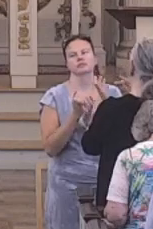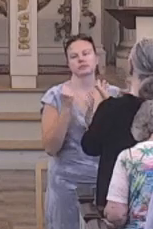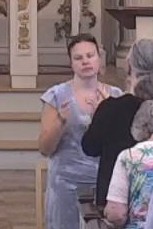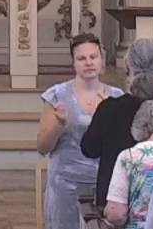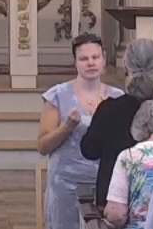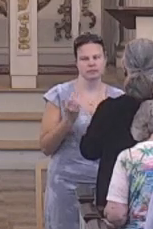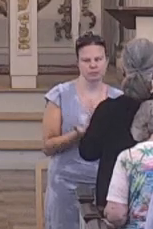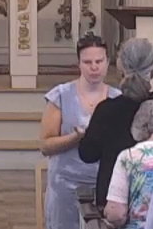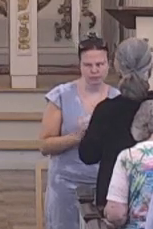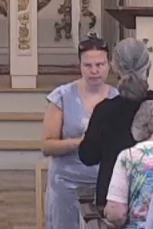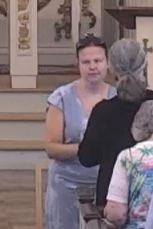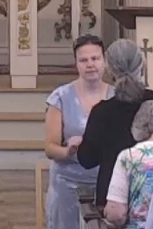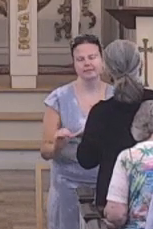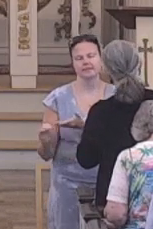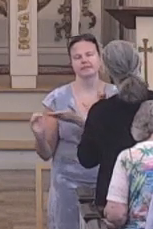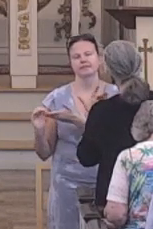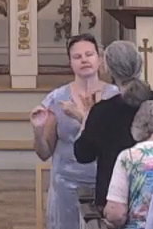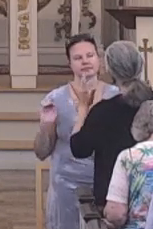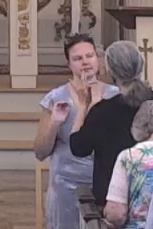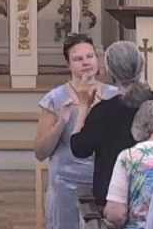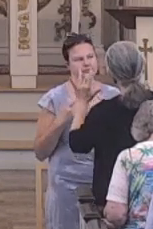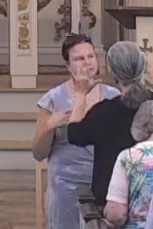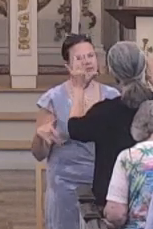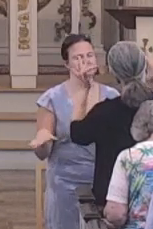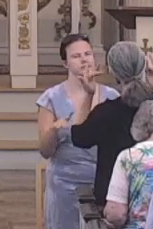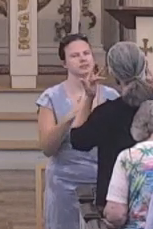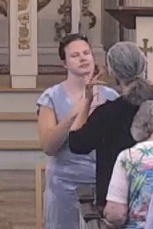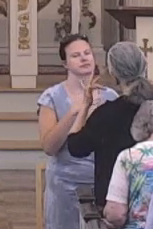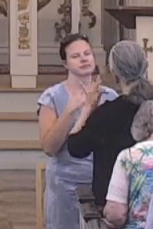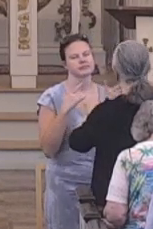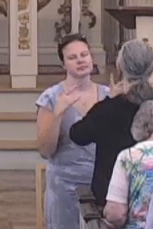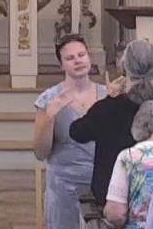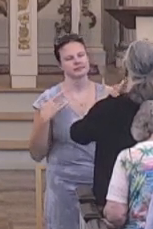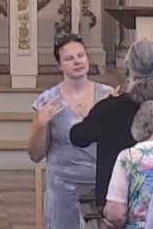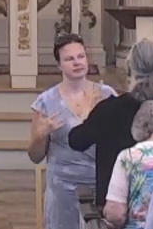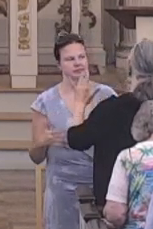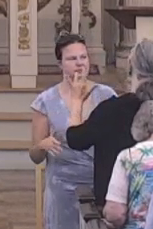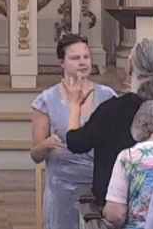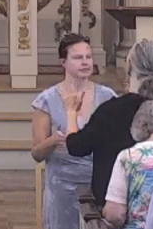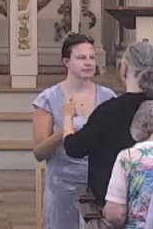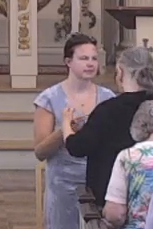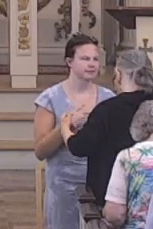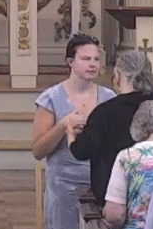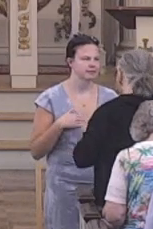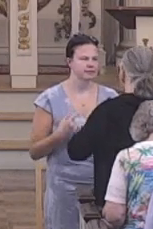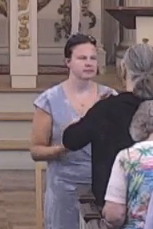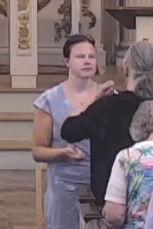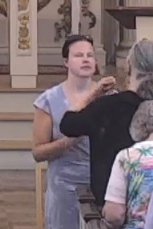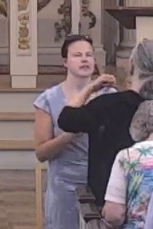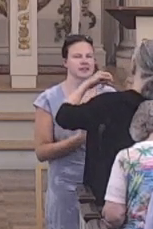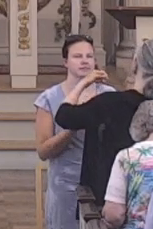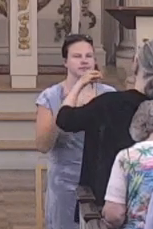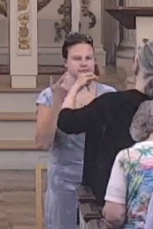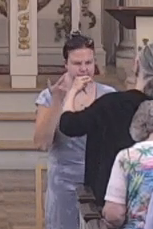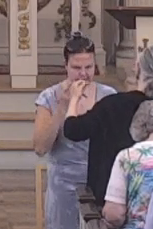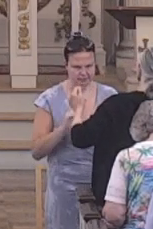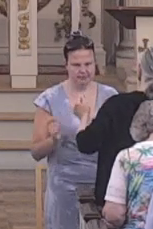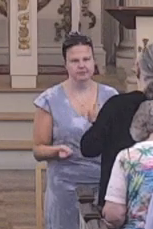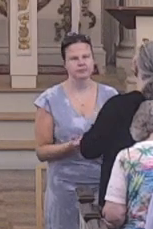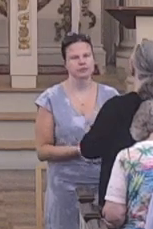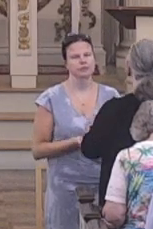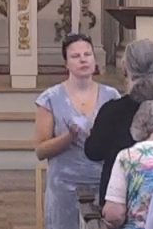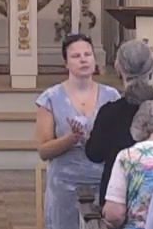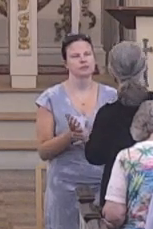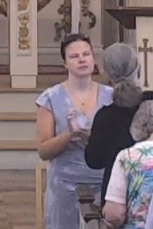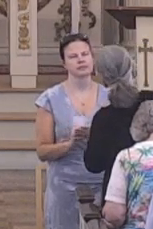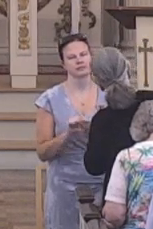the world, have mercy on us. You take away the sins of the